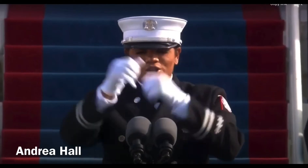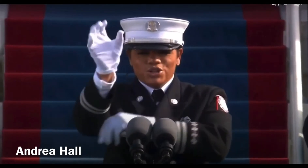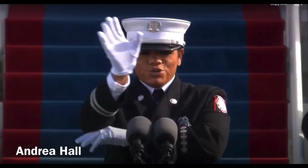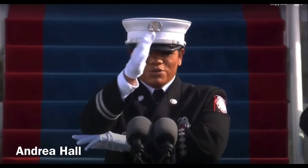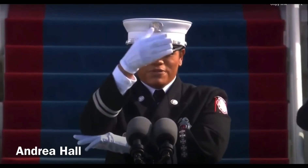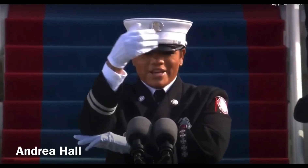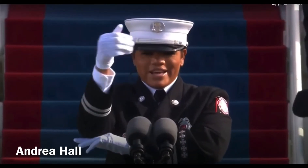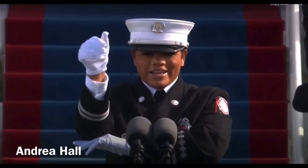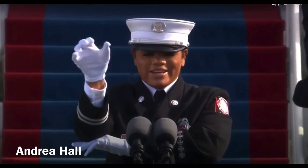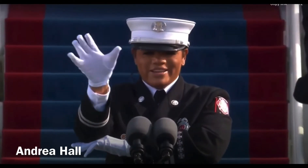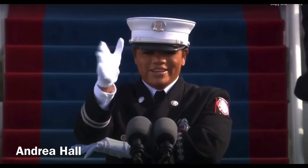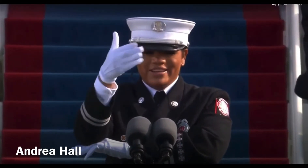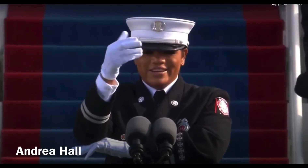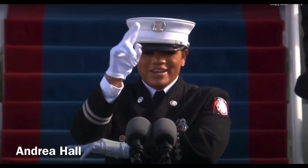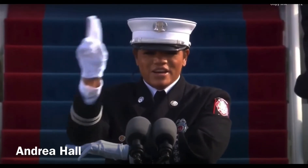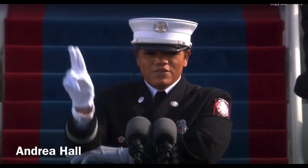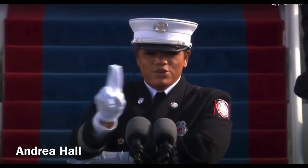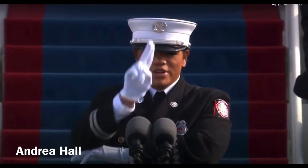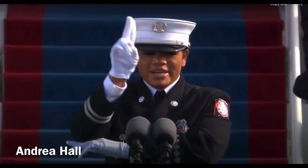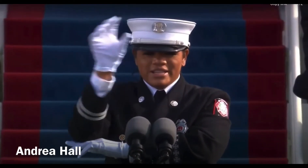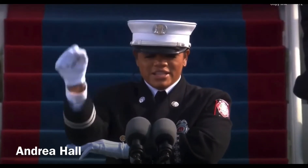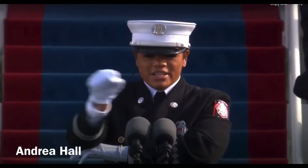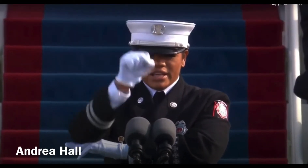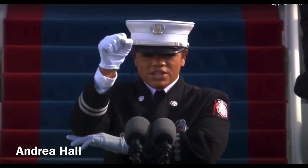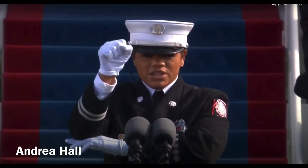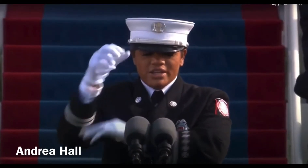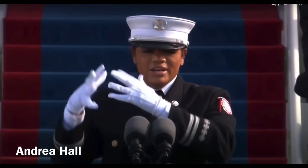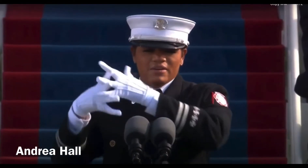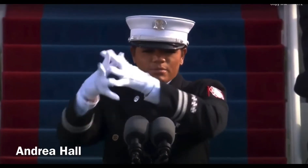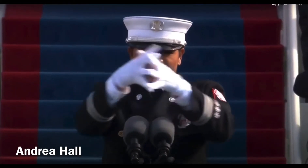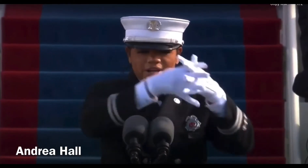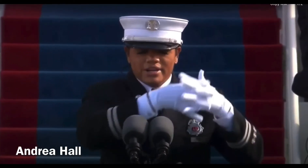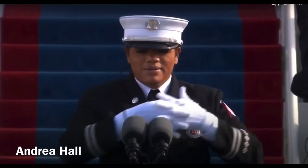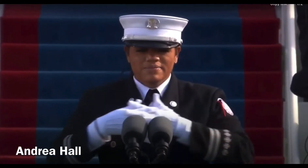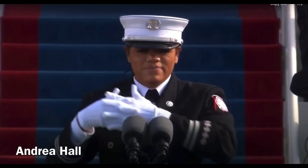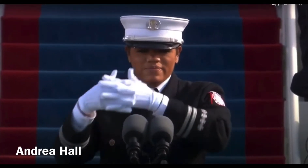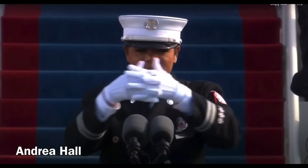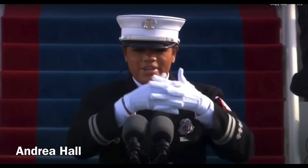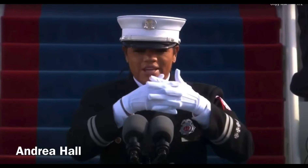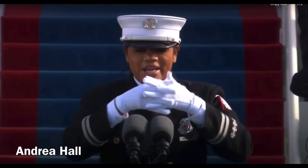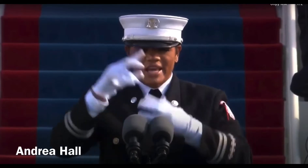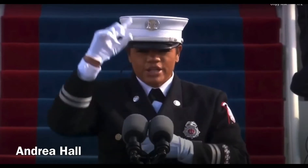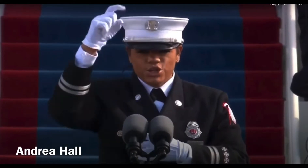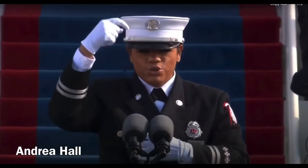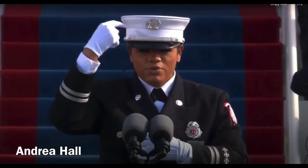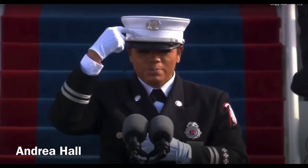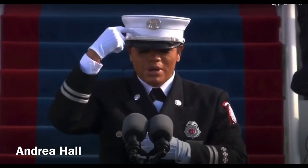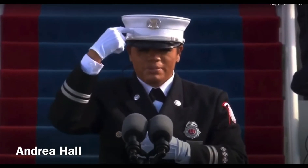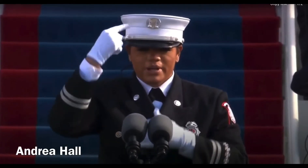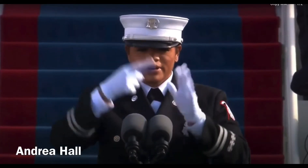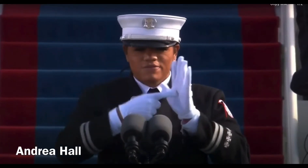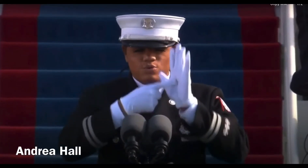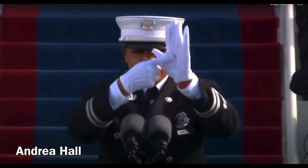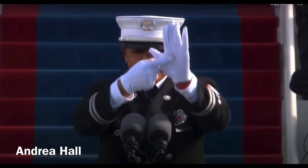to the flag of the United States of America and to the republic for which it